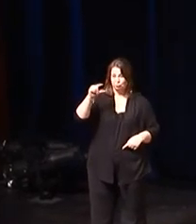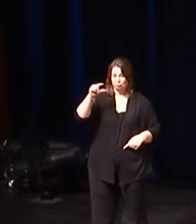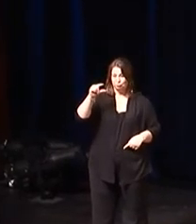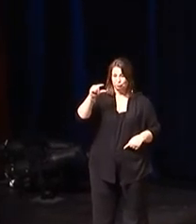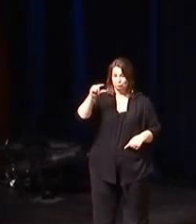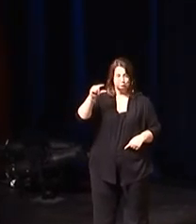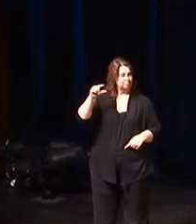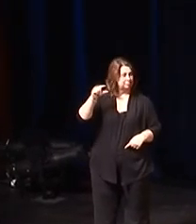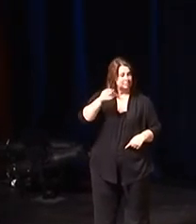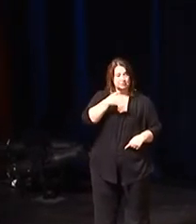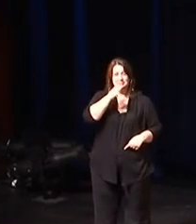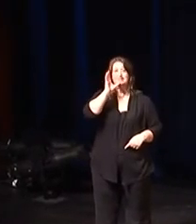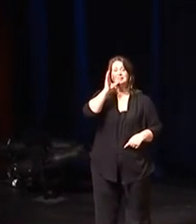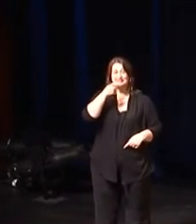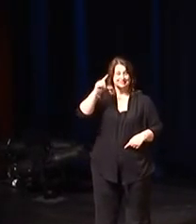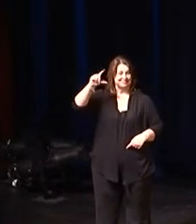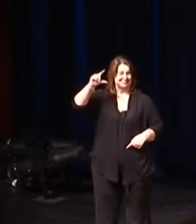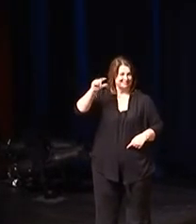once more of it.